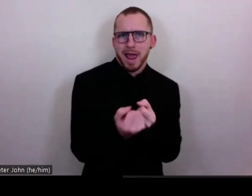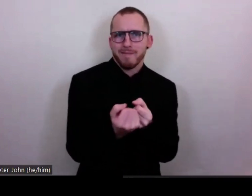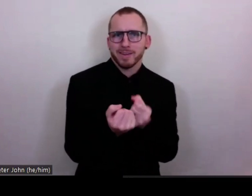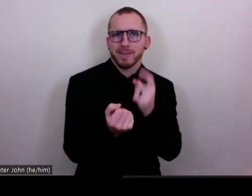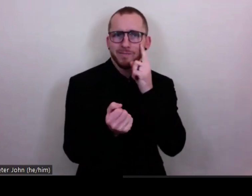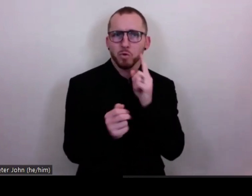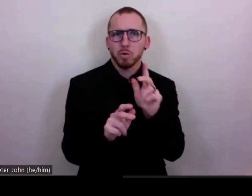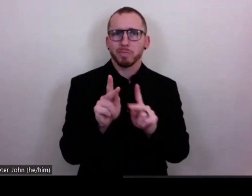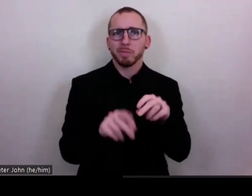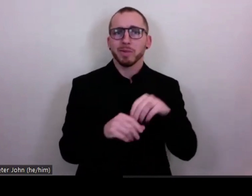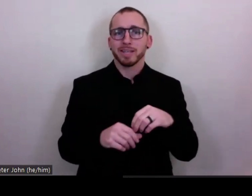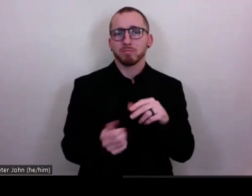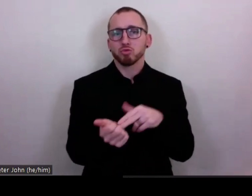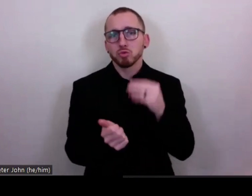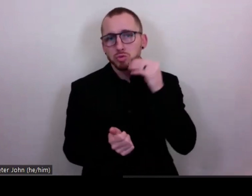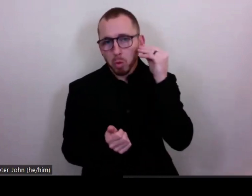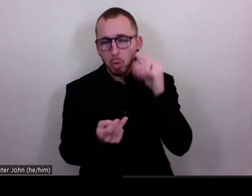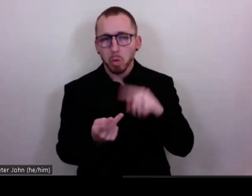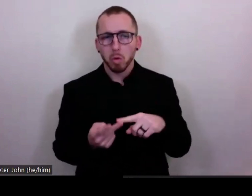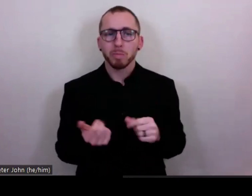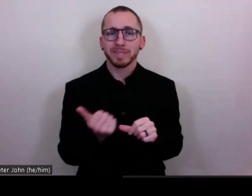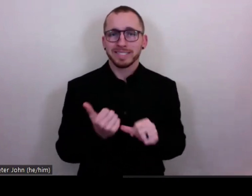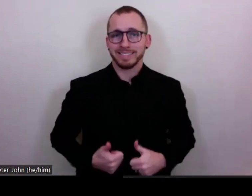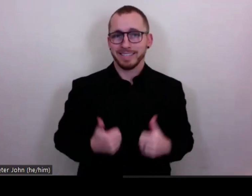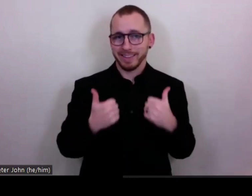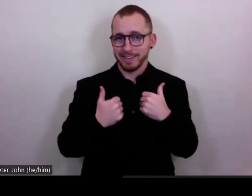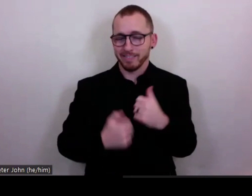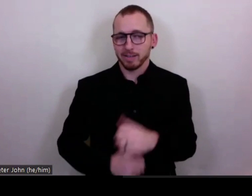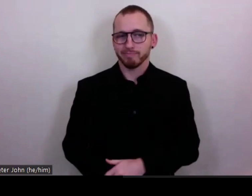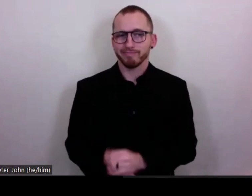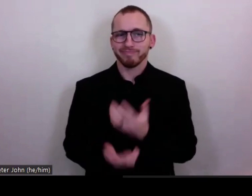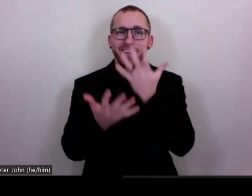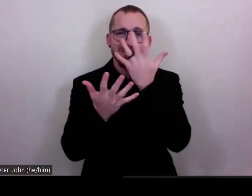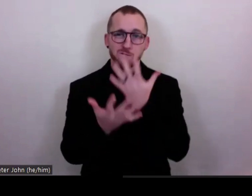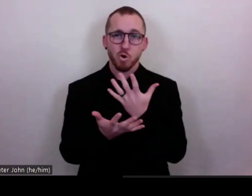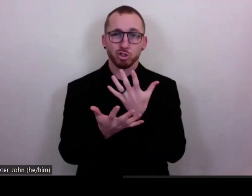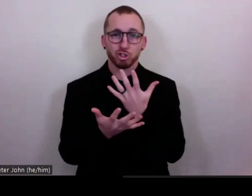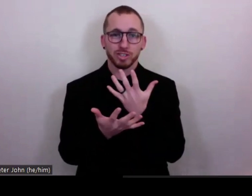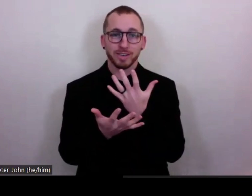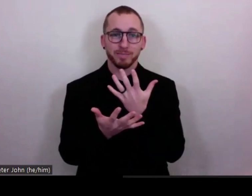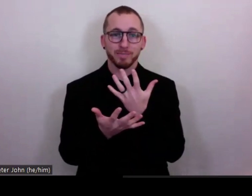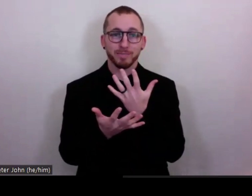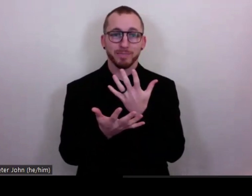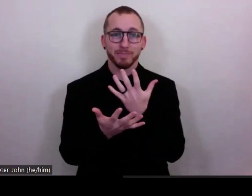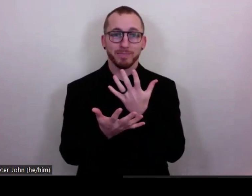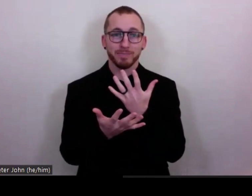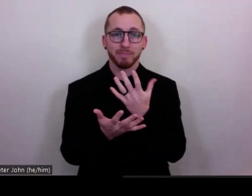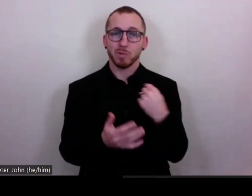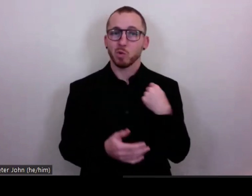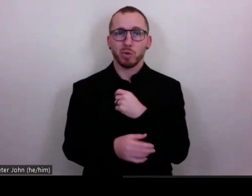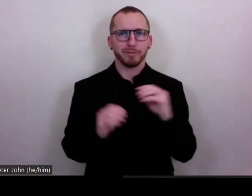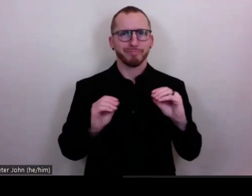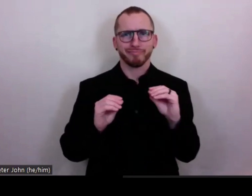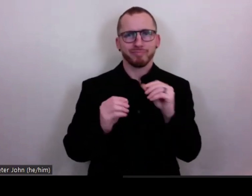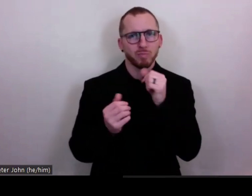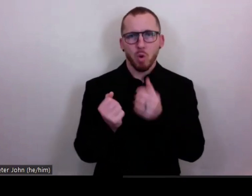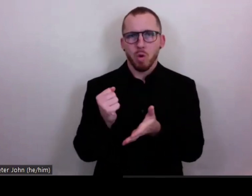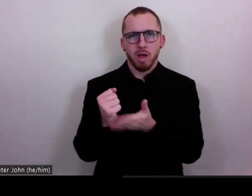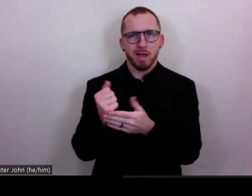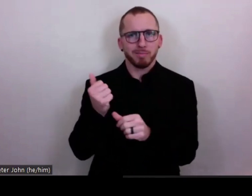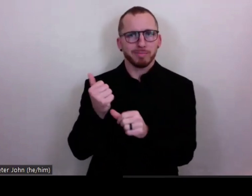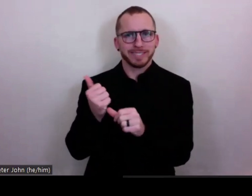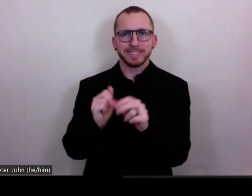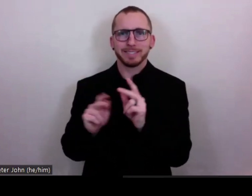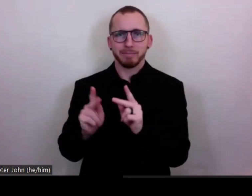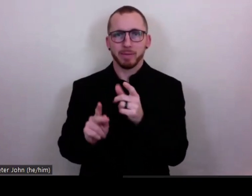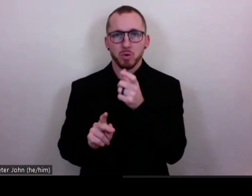livings. Unfortunately, we do not assist people before they go into a nursing home, nor after